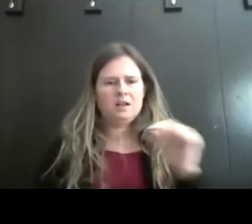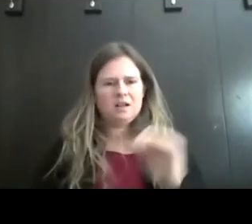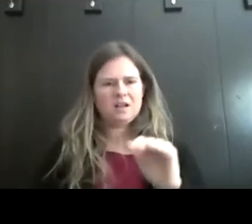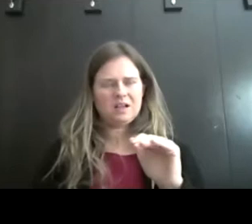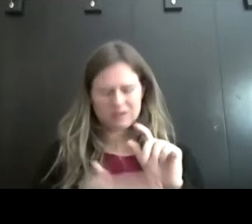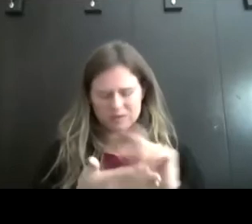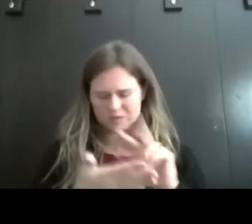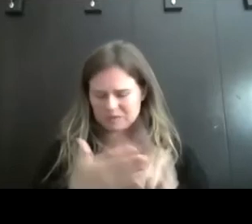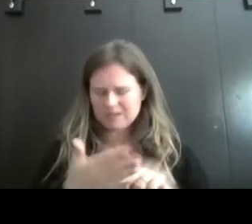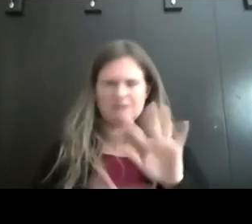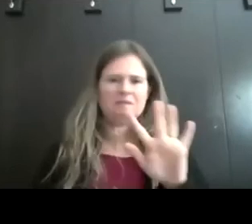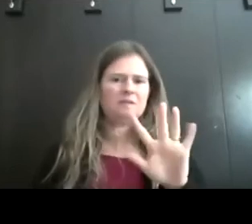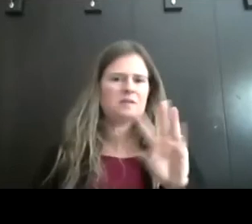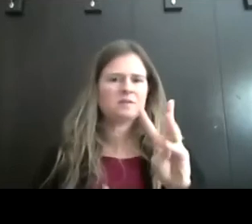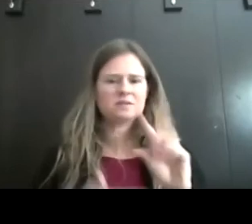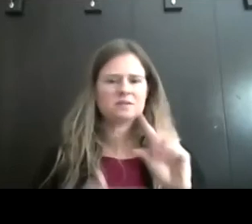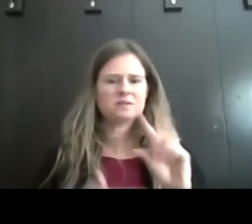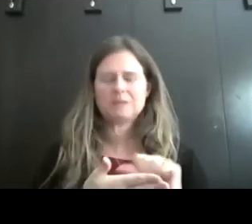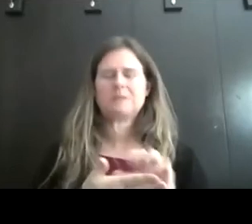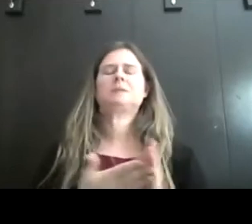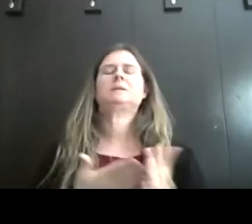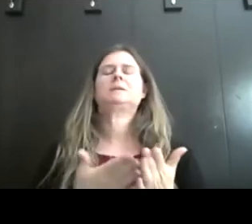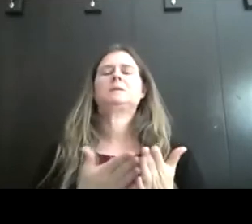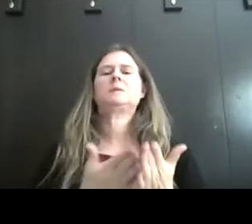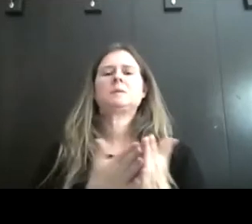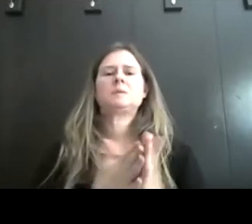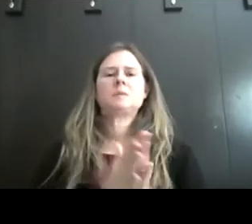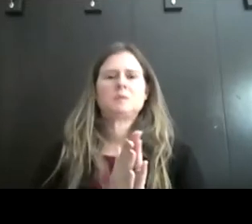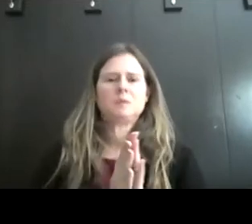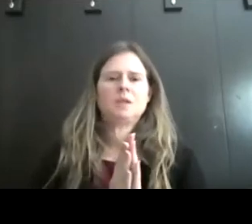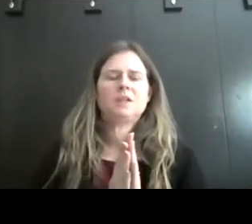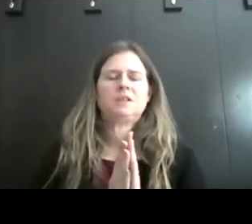5 or 6 pages and have to put the book down.